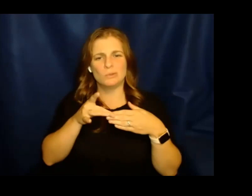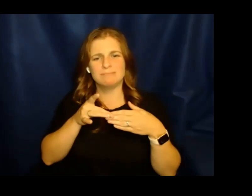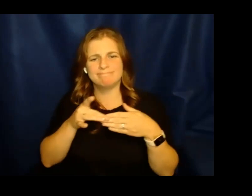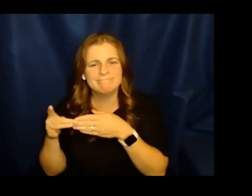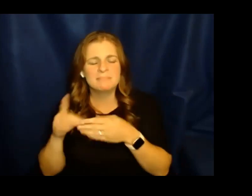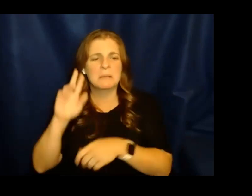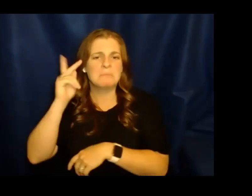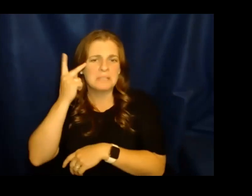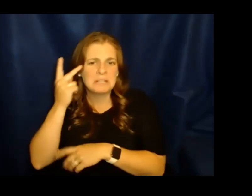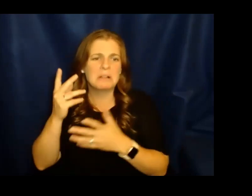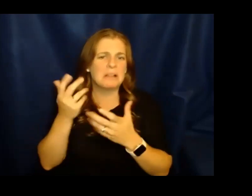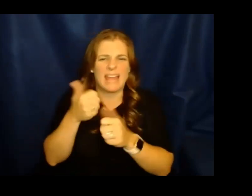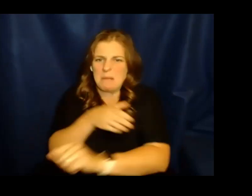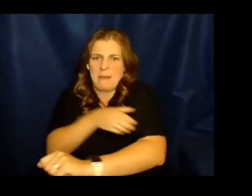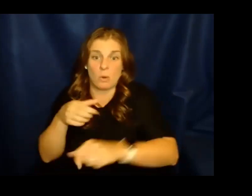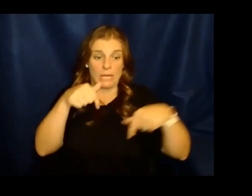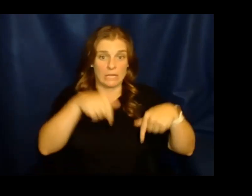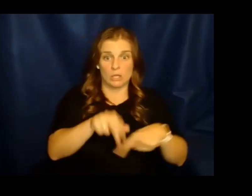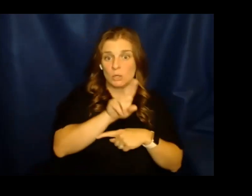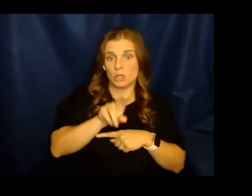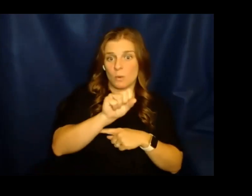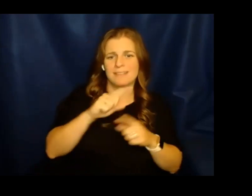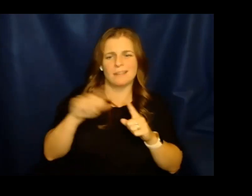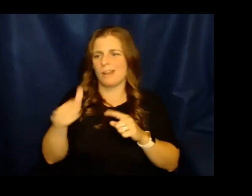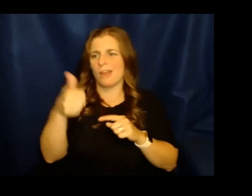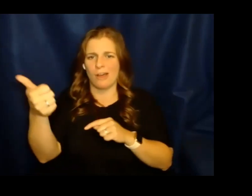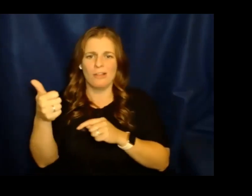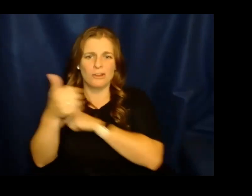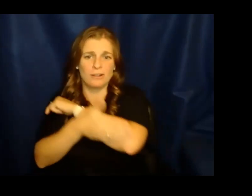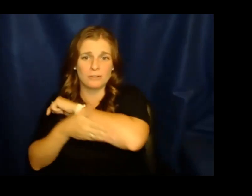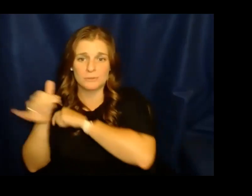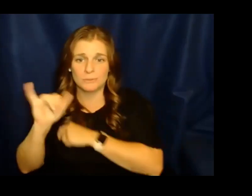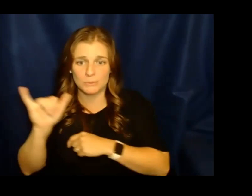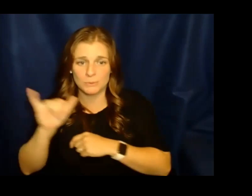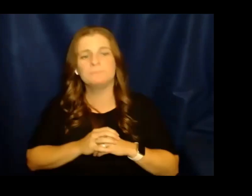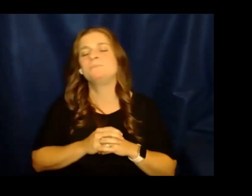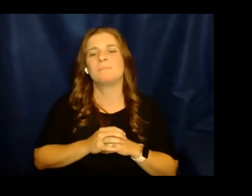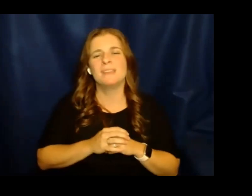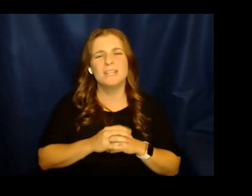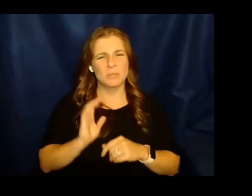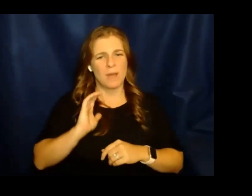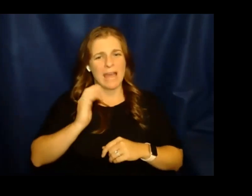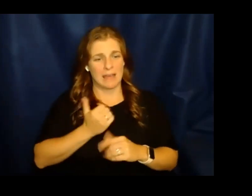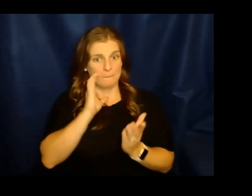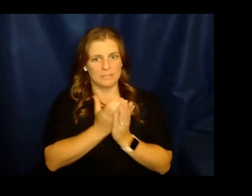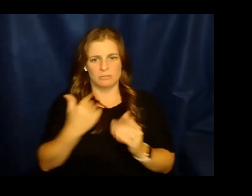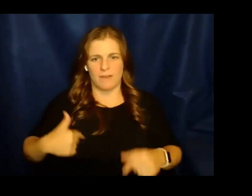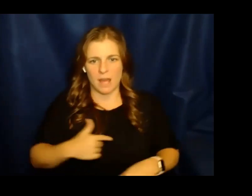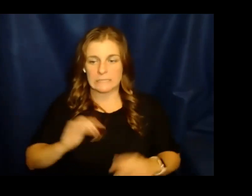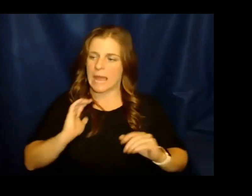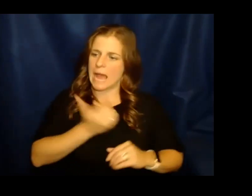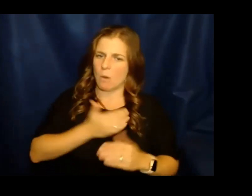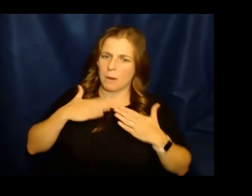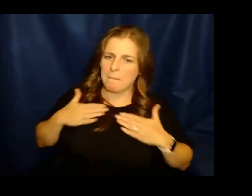this country and beyond. And depictions of us, our bodies, in hypersexualized and caricatured